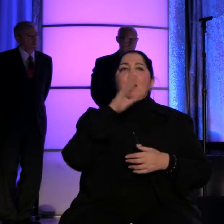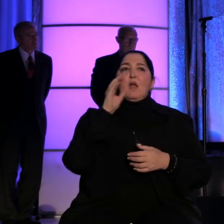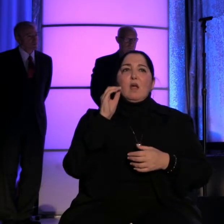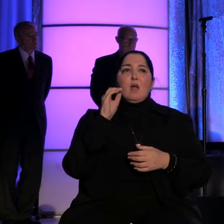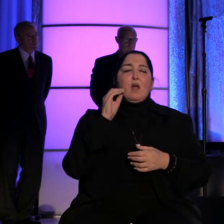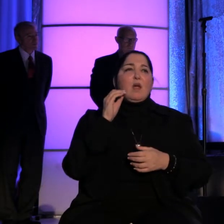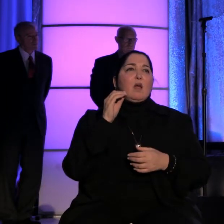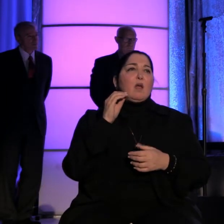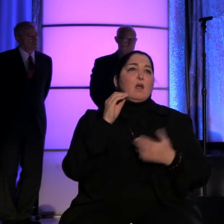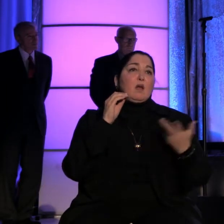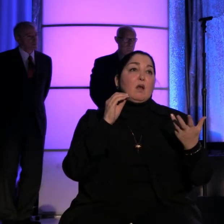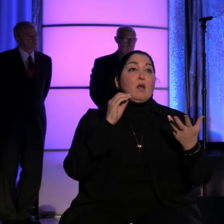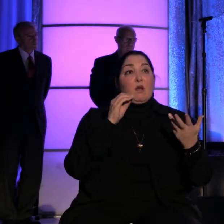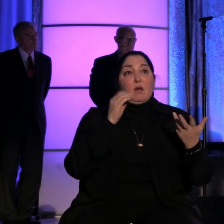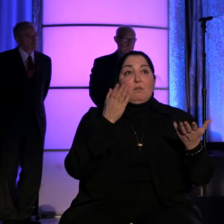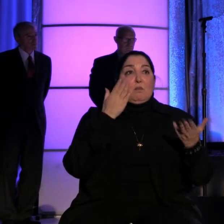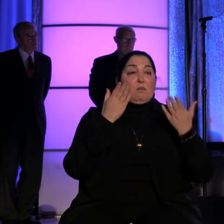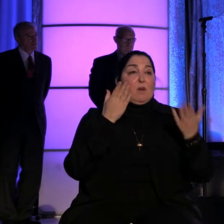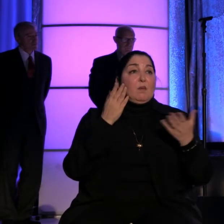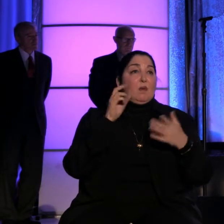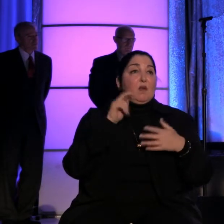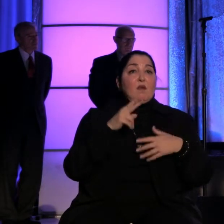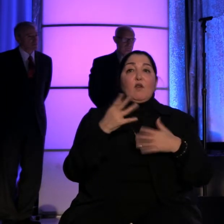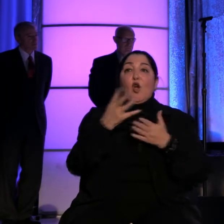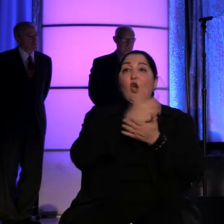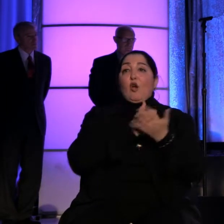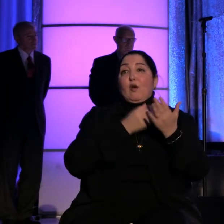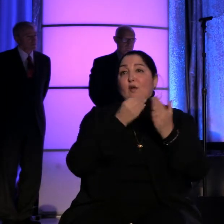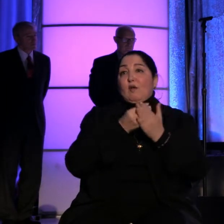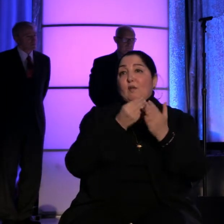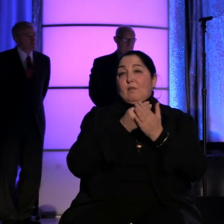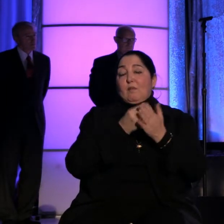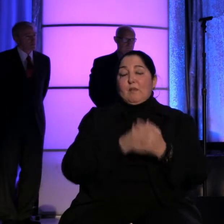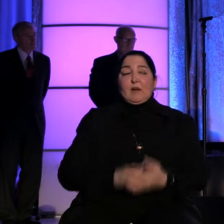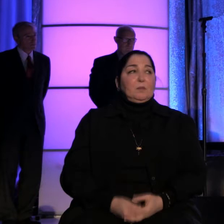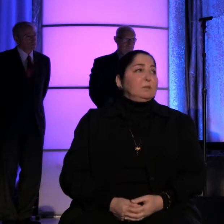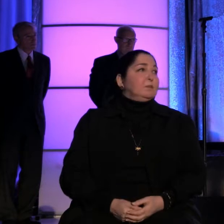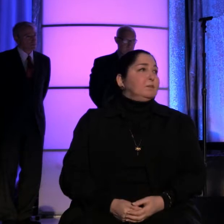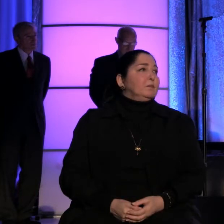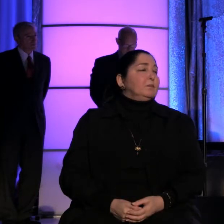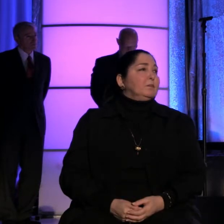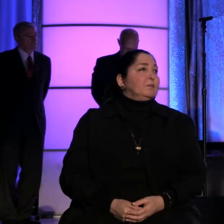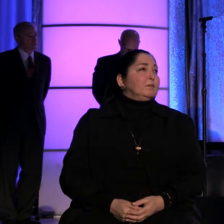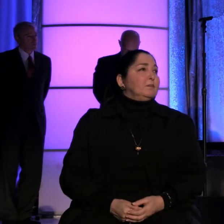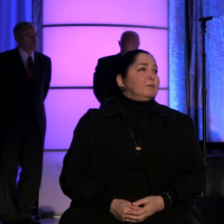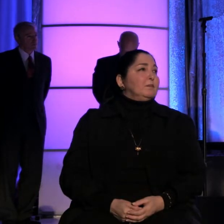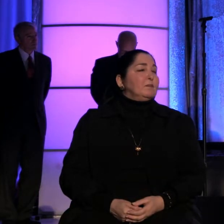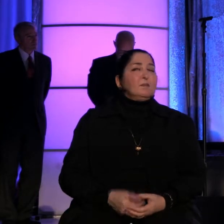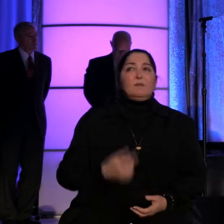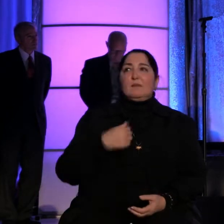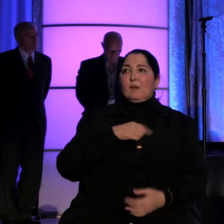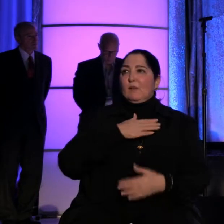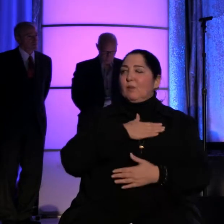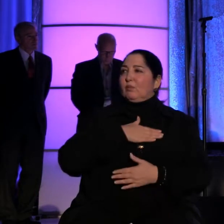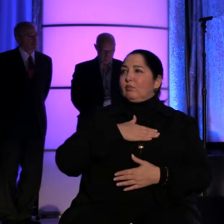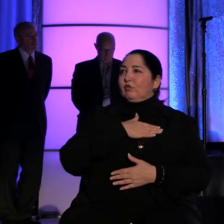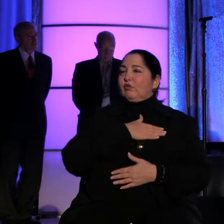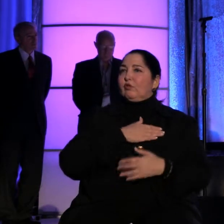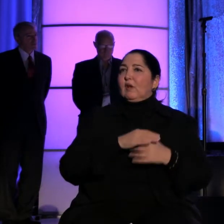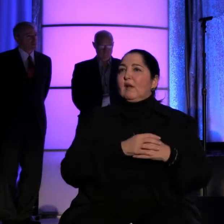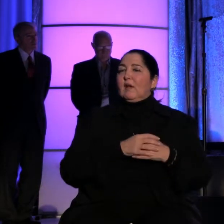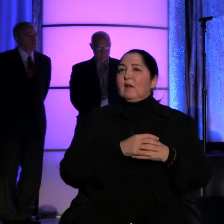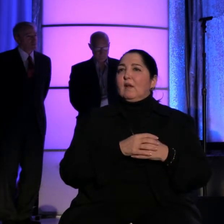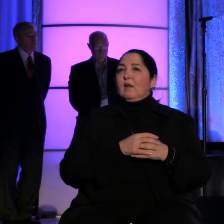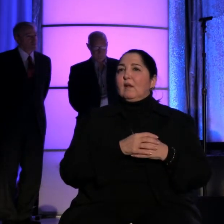God forbid make some money while we're at it for you guys as well. And we do appreciate that there is not, you